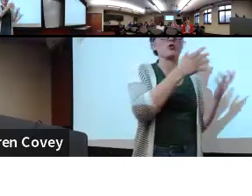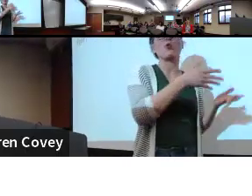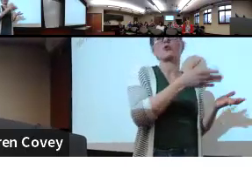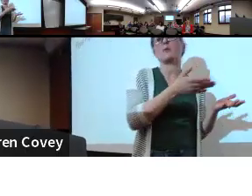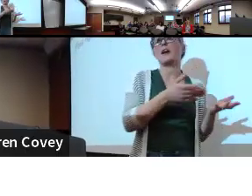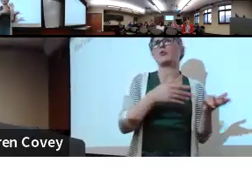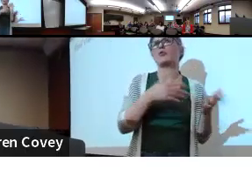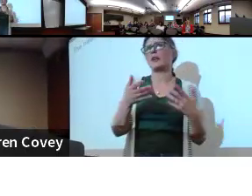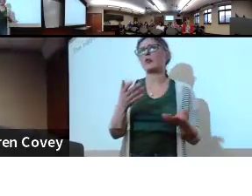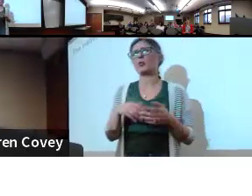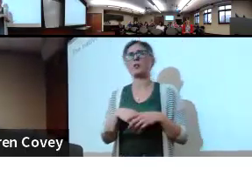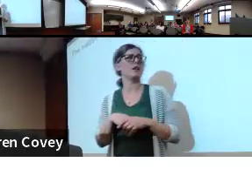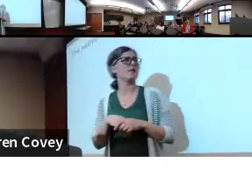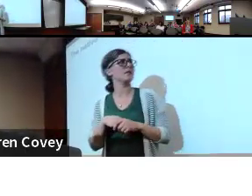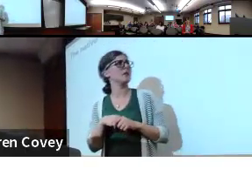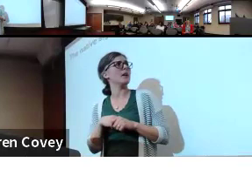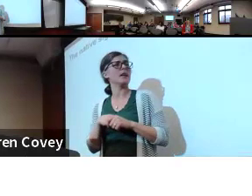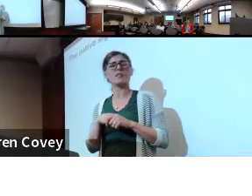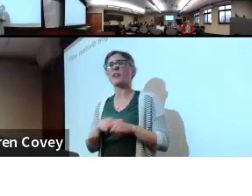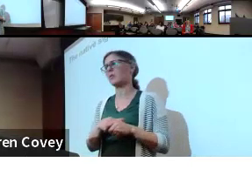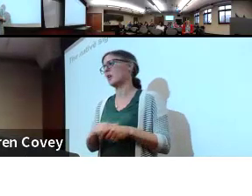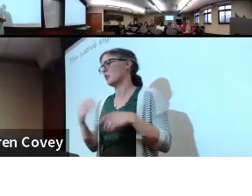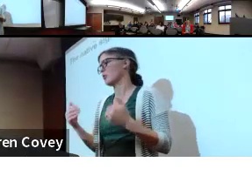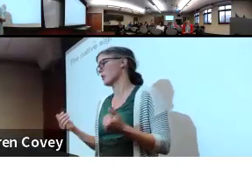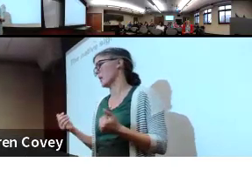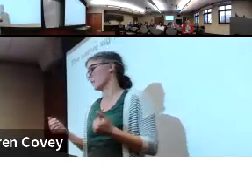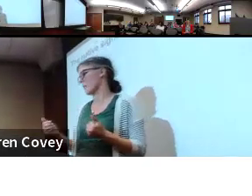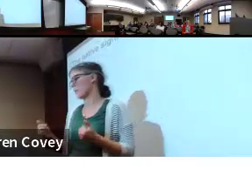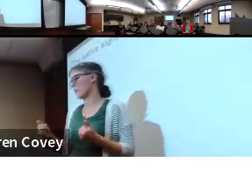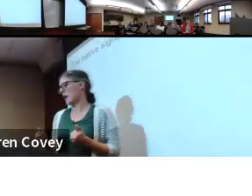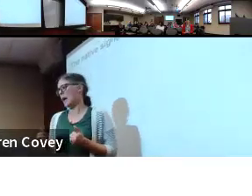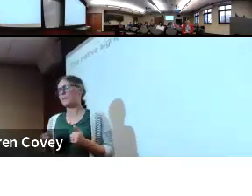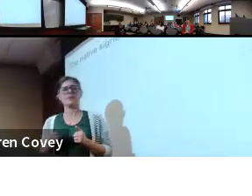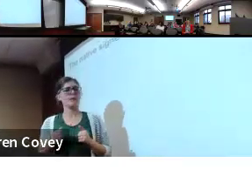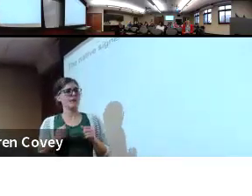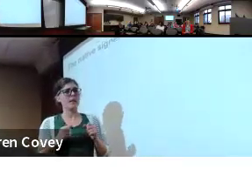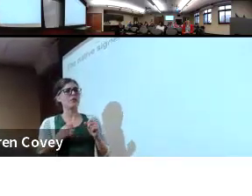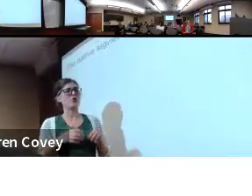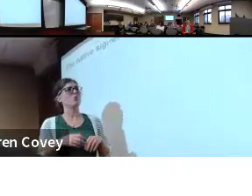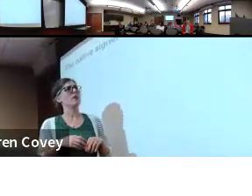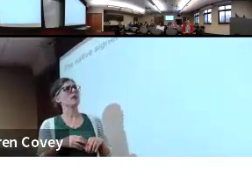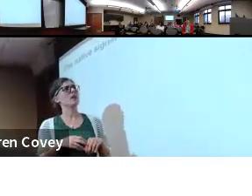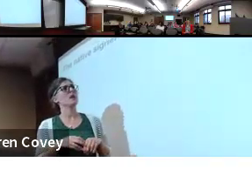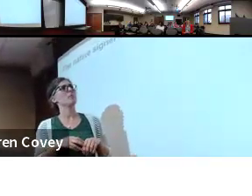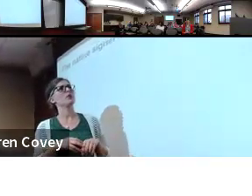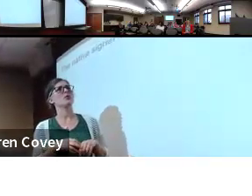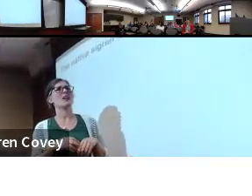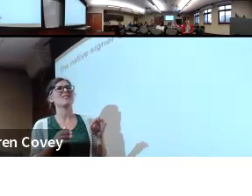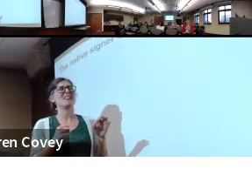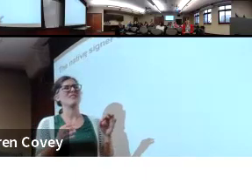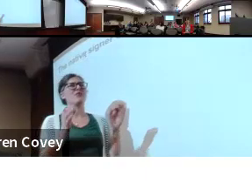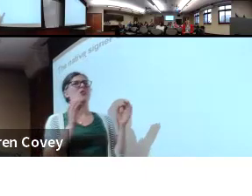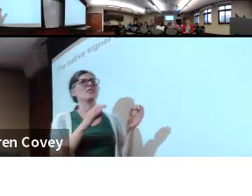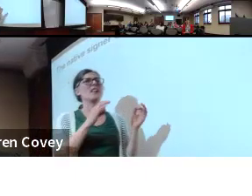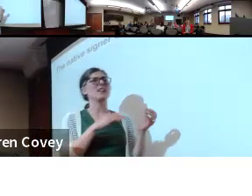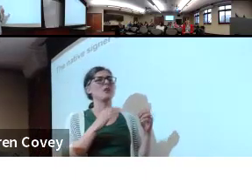just mentioned should also apply to figuring out who's a native signer, not just a native speaker. That's true, I think, but it turns